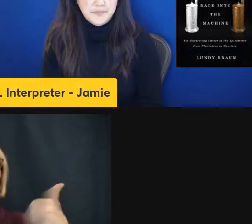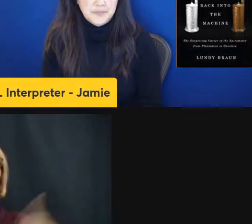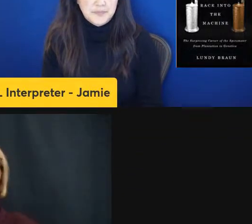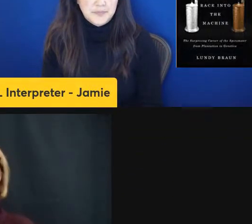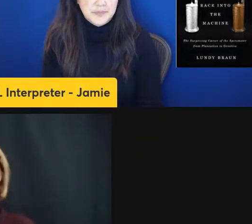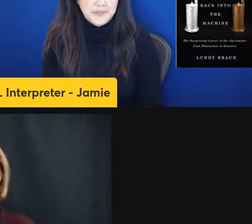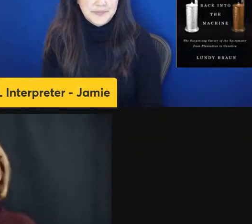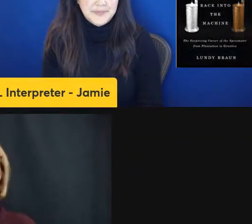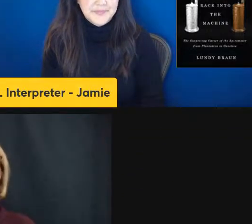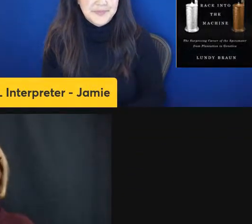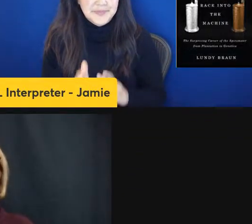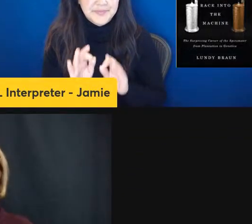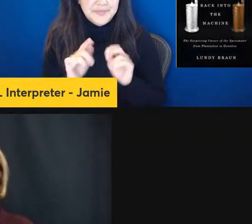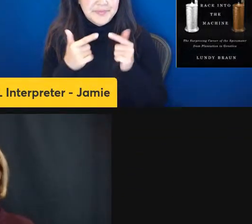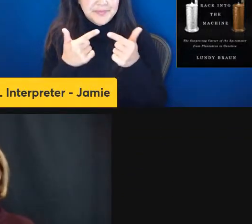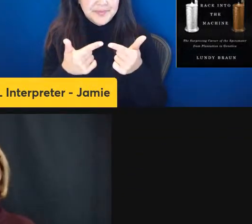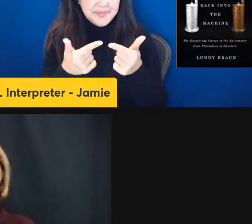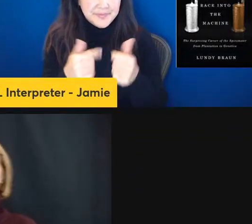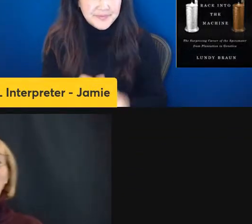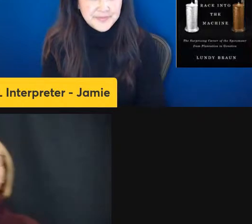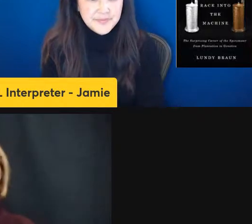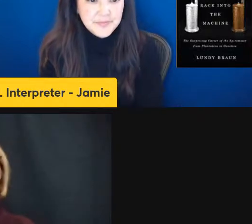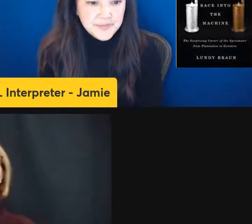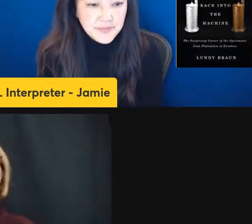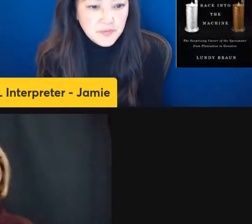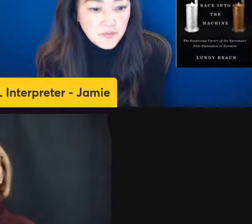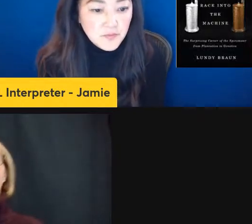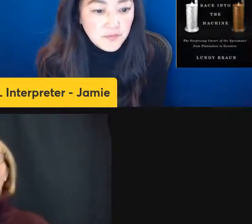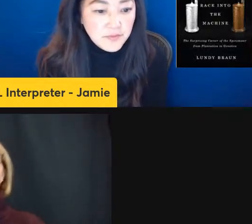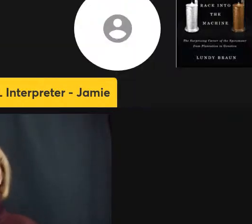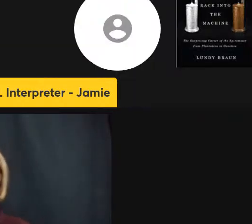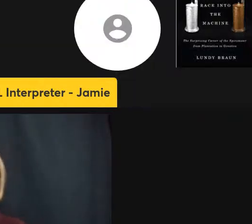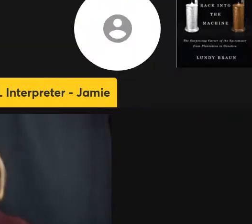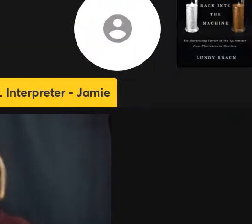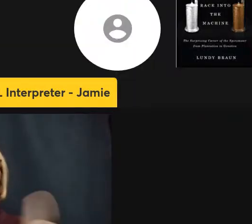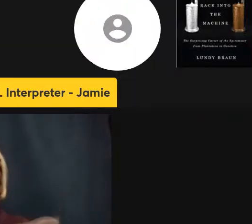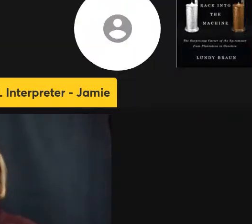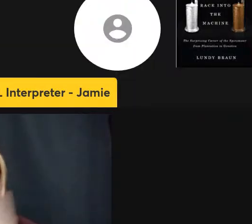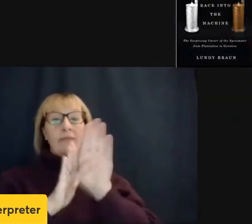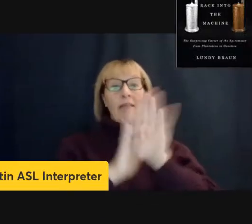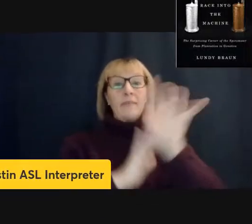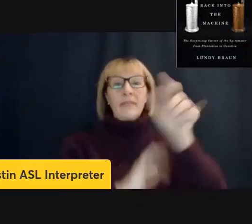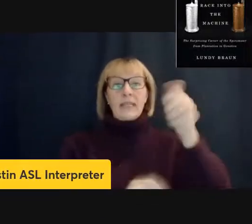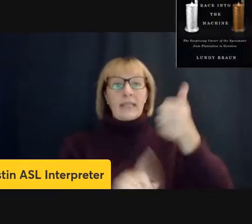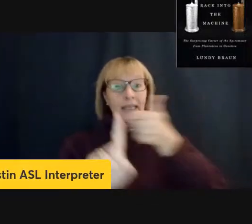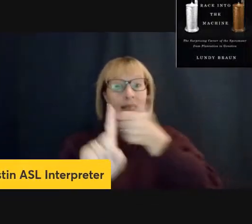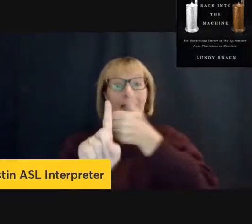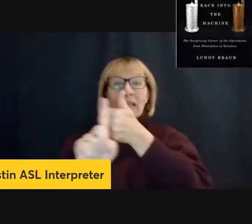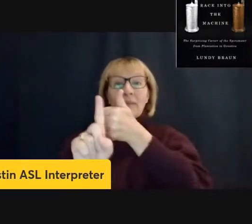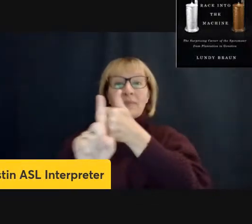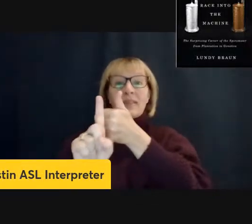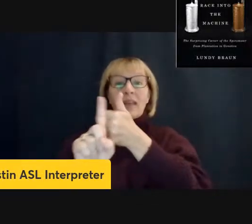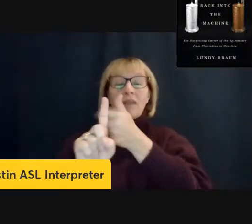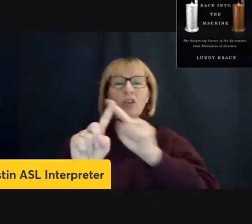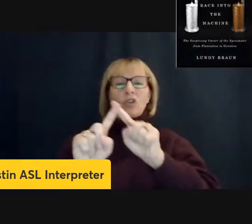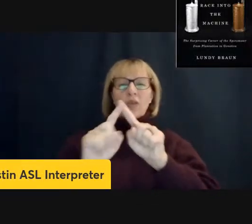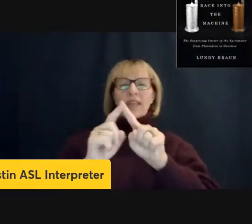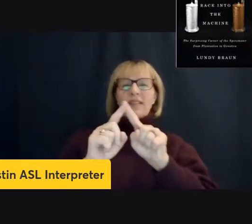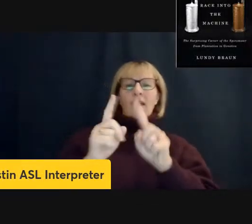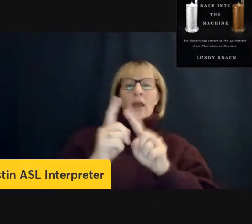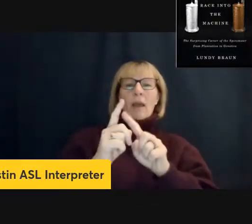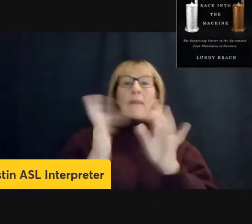And Cartwright had built his own spirometer himself. So this device, this